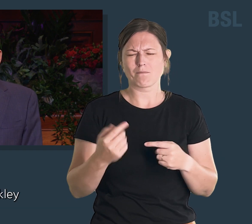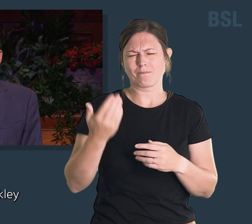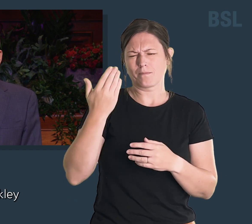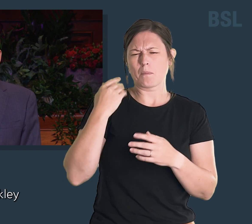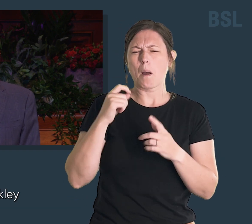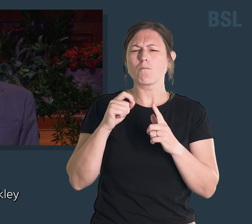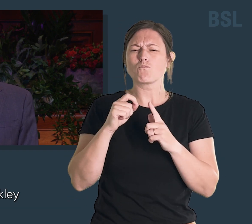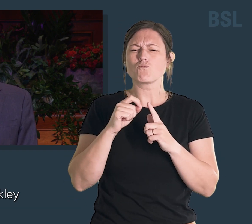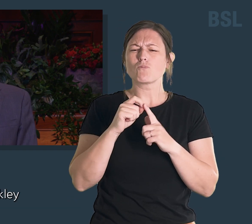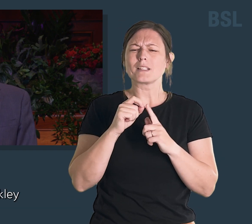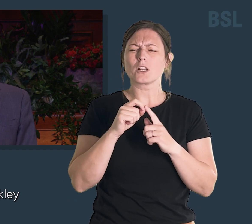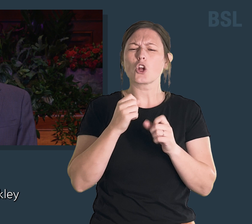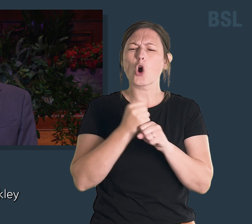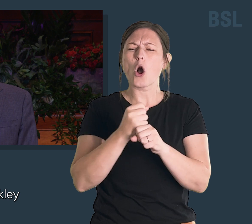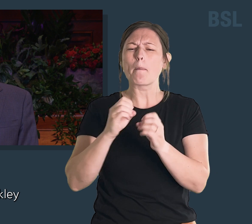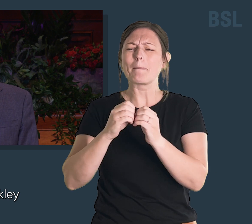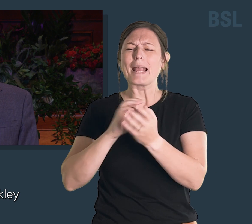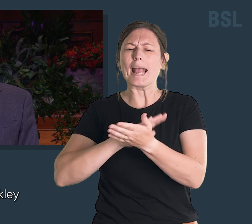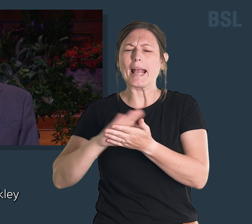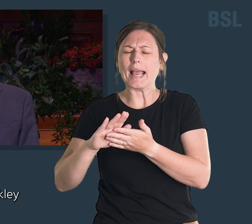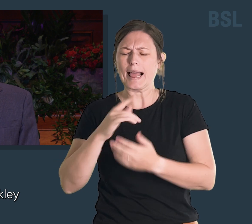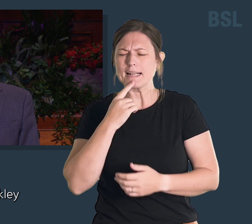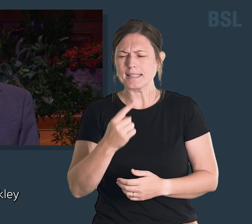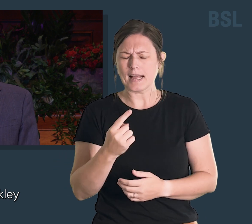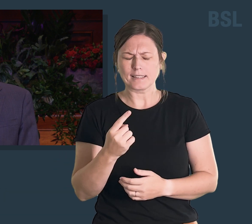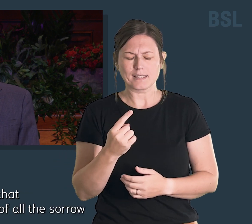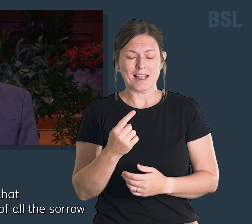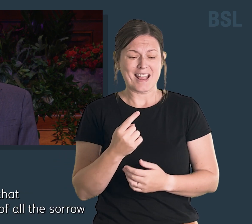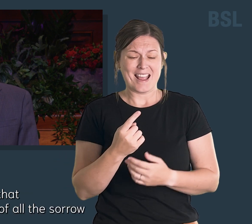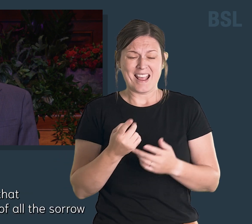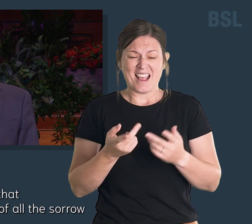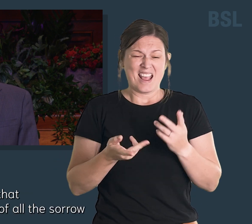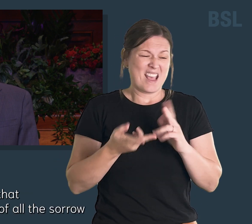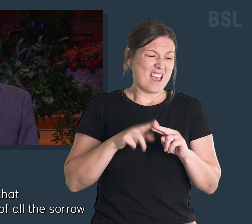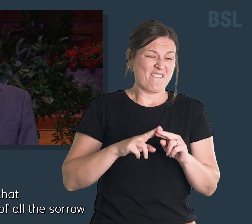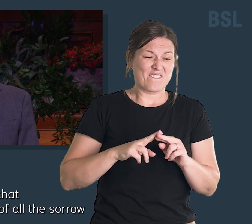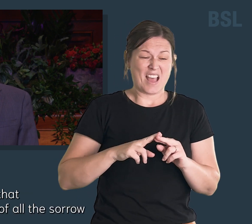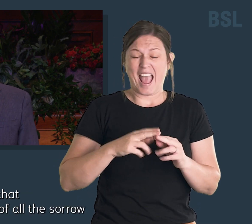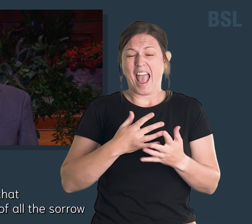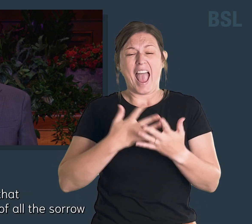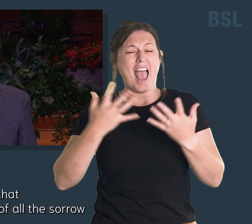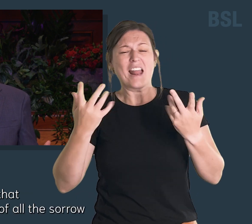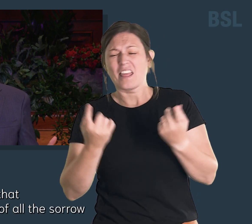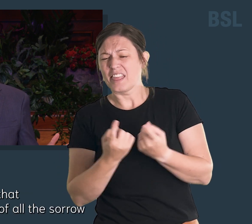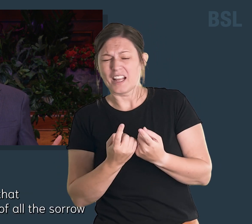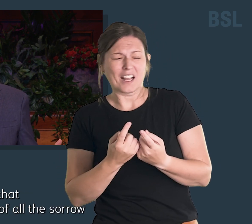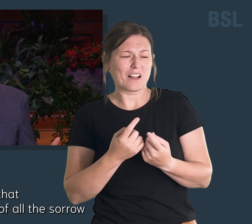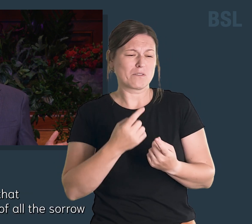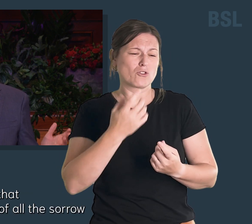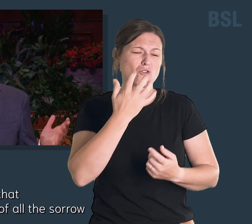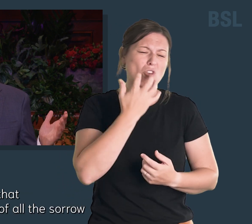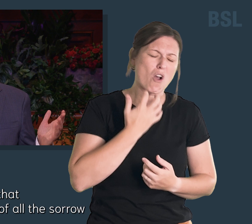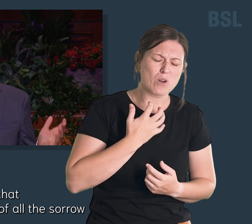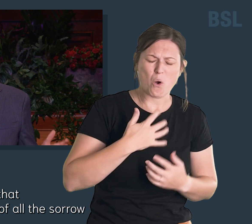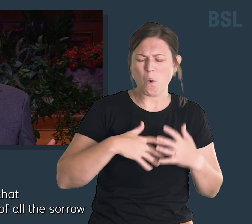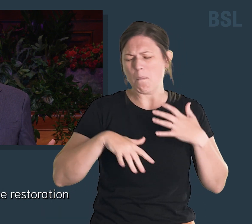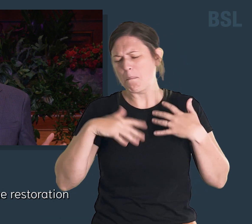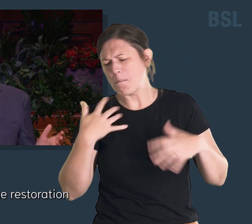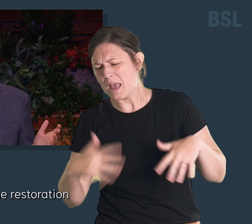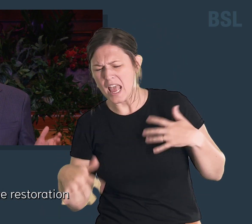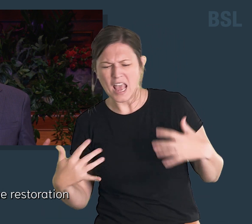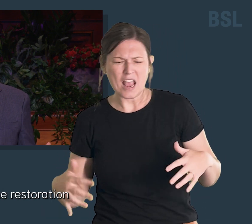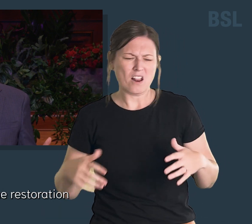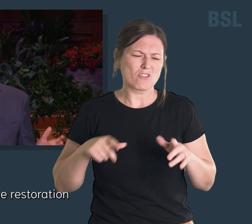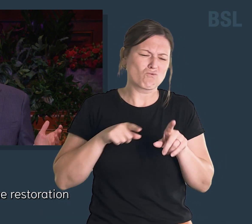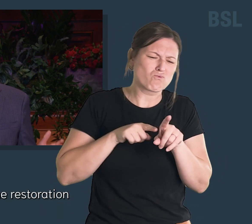President Gordon B. Hinckley said on one occasion, I have said many times that if nothing else came out of all the sorrow